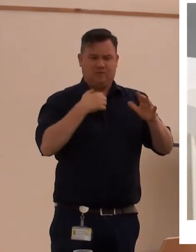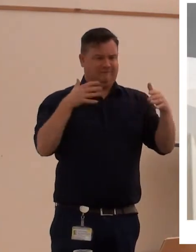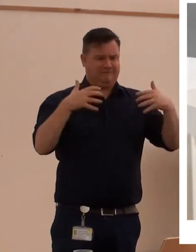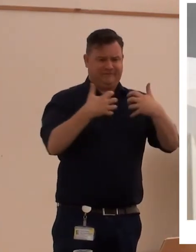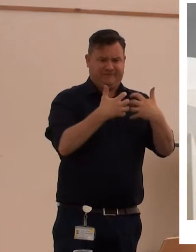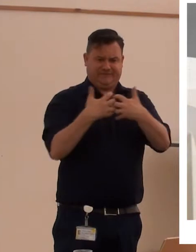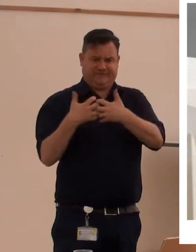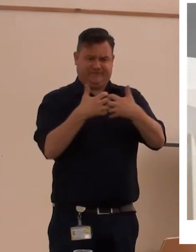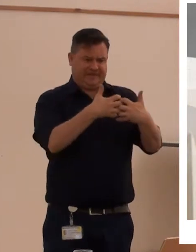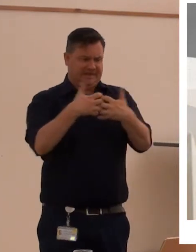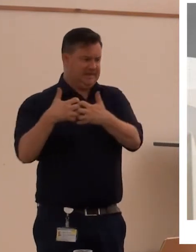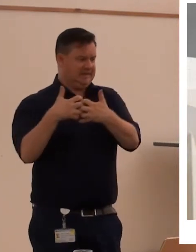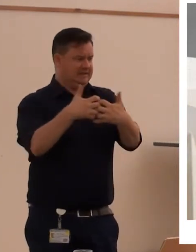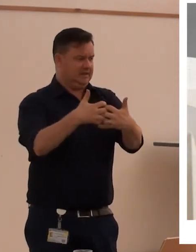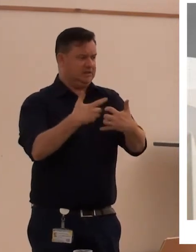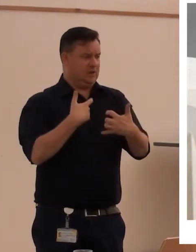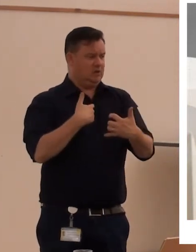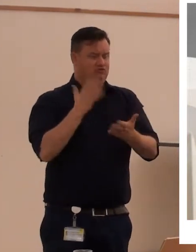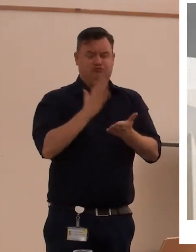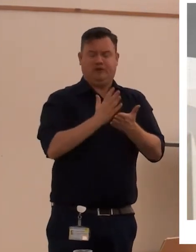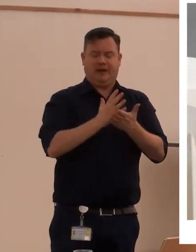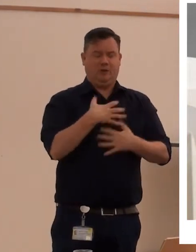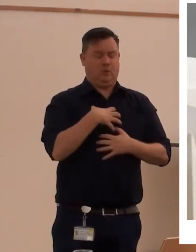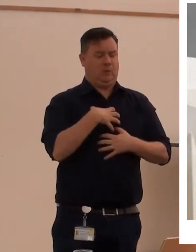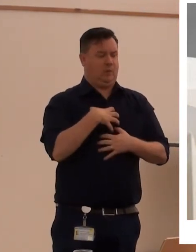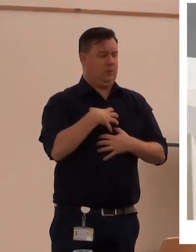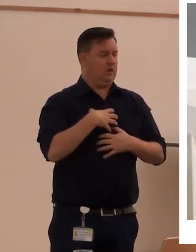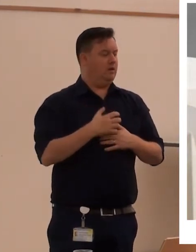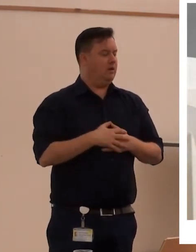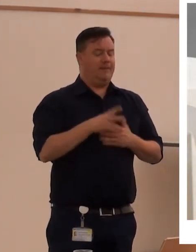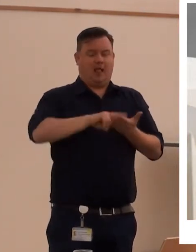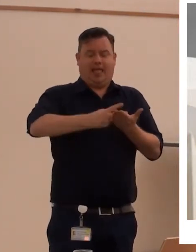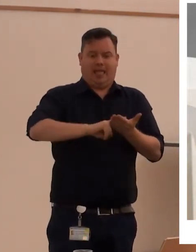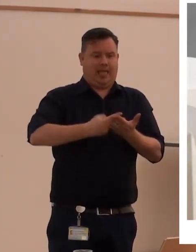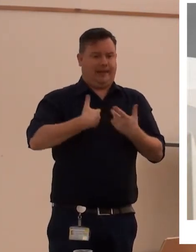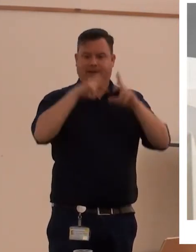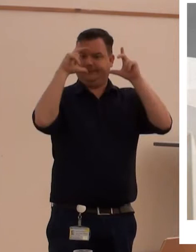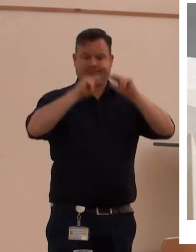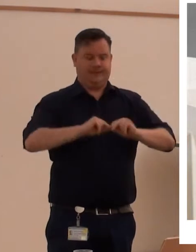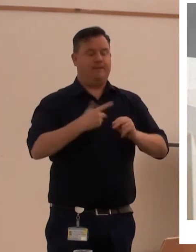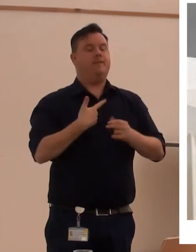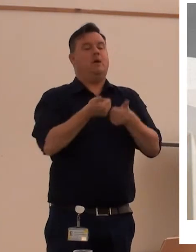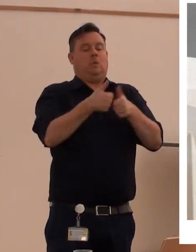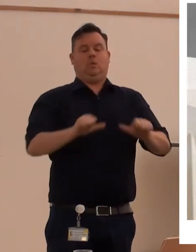really terrified when we put it together. These are some details. But it wouldn't work, but it did line